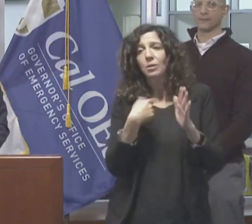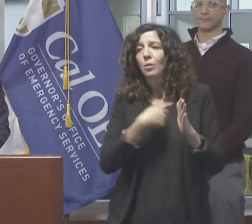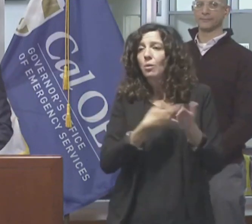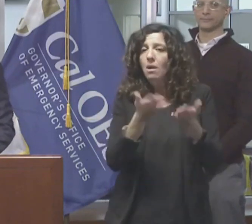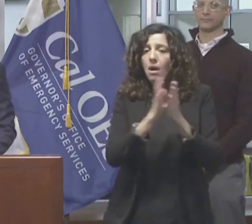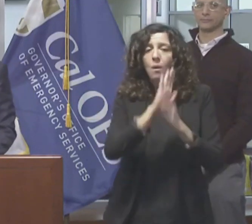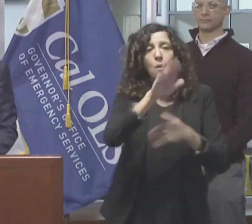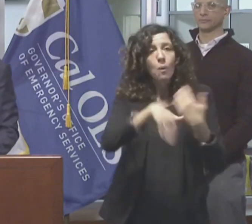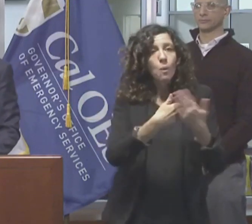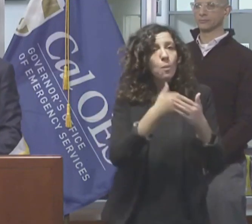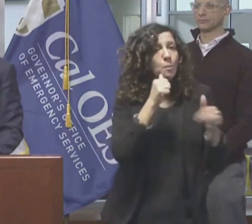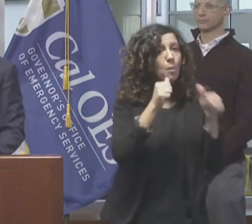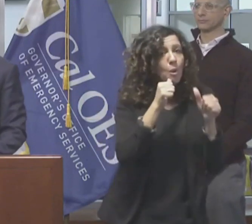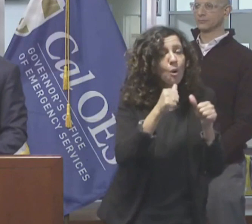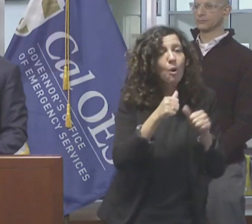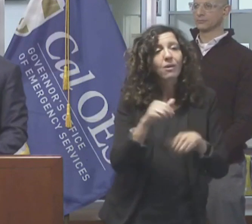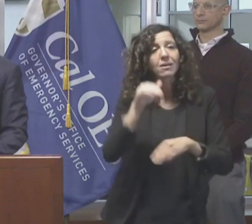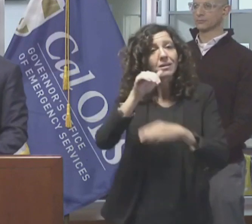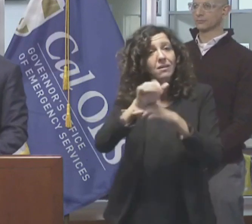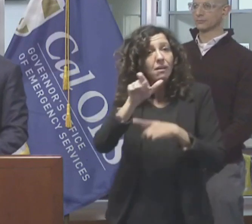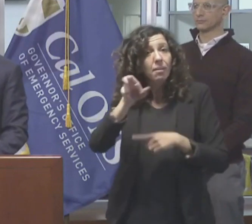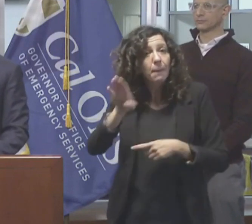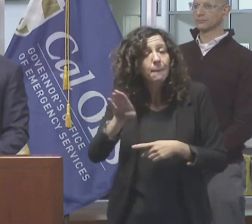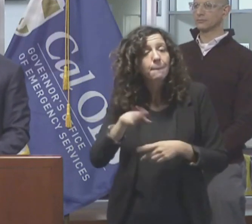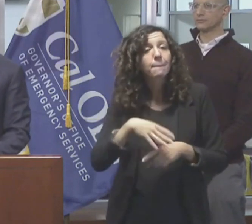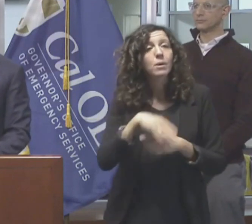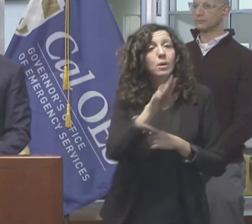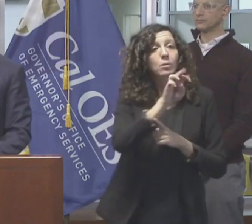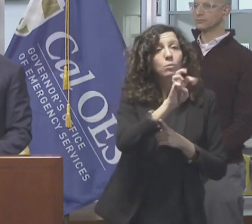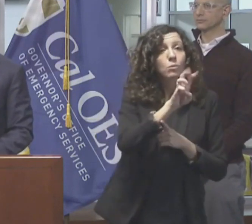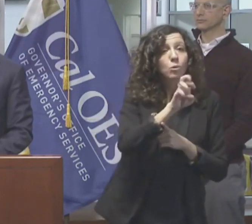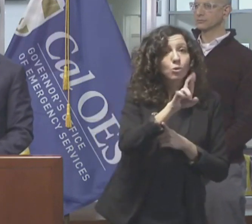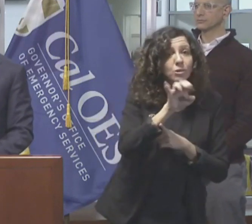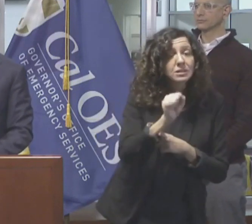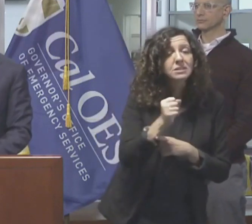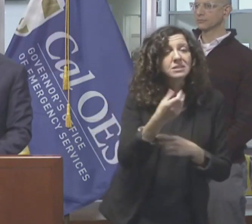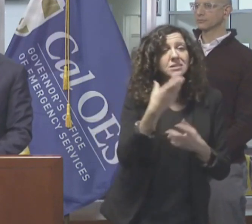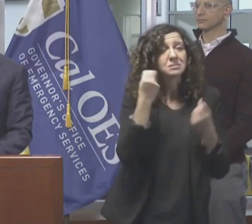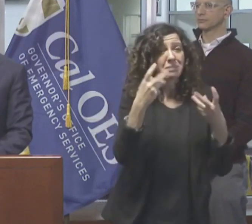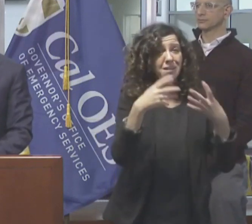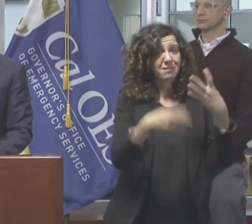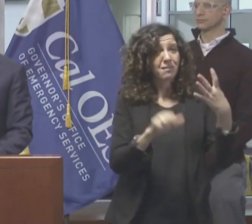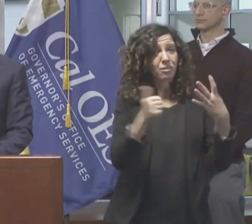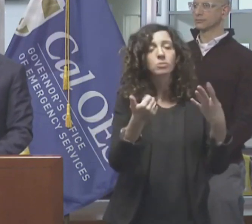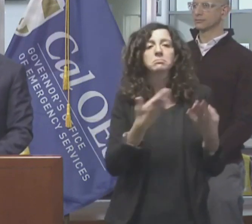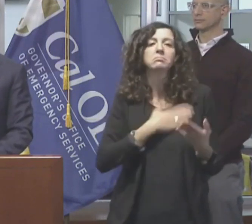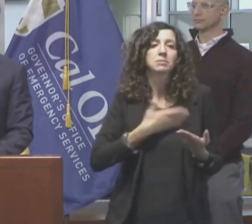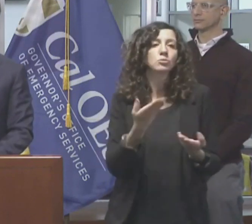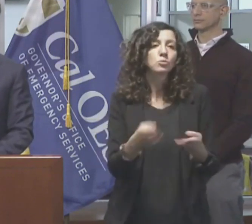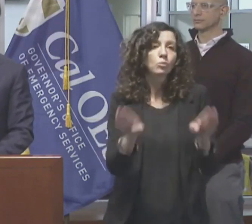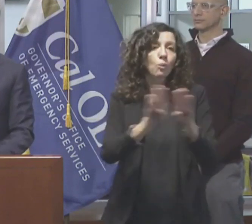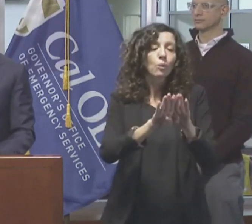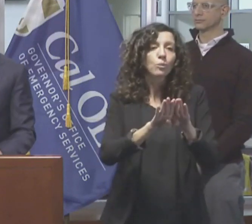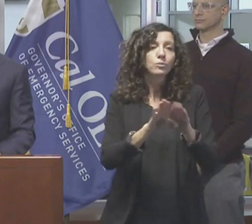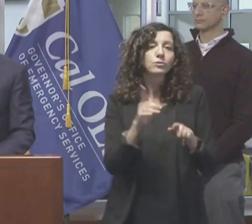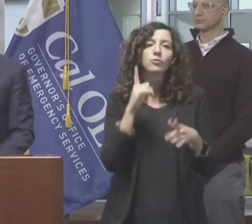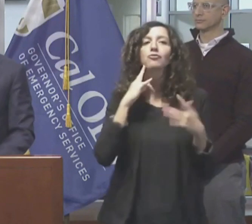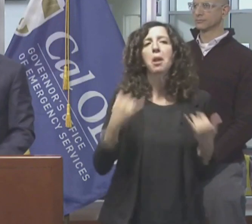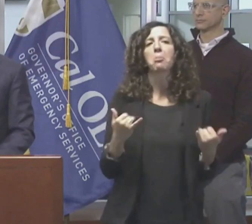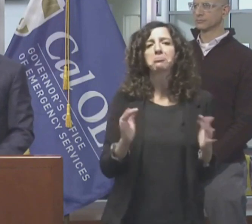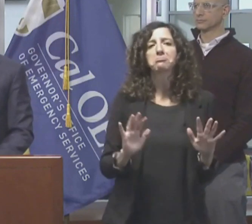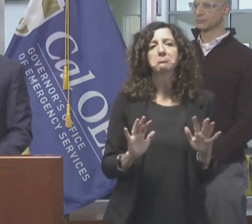bars, nightclubs, brew pubs, others be shut down for the